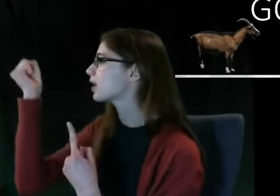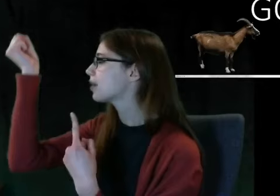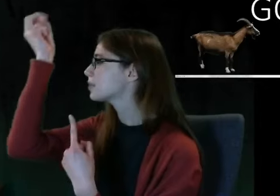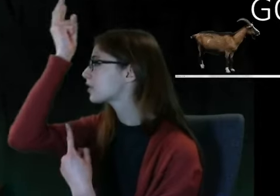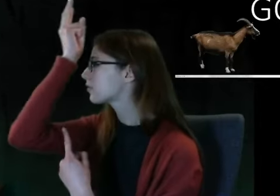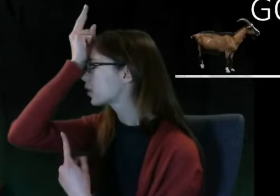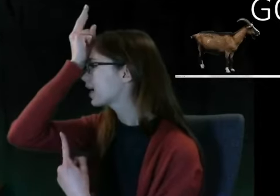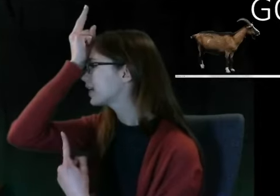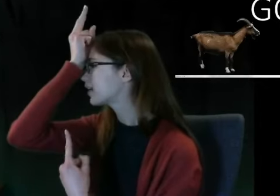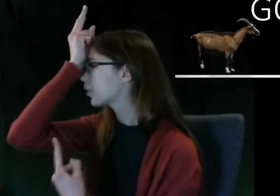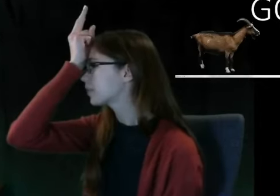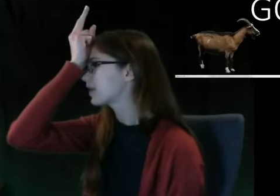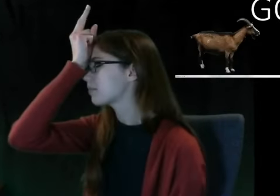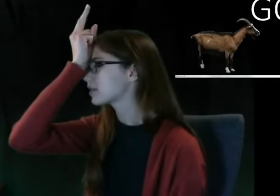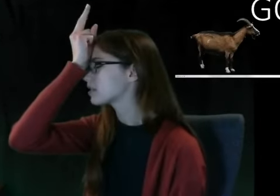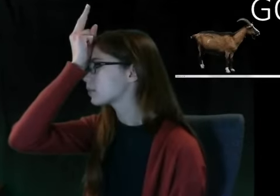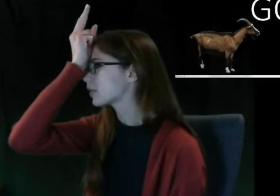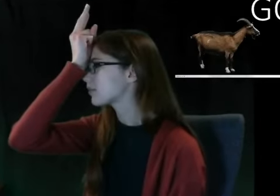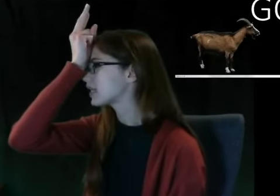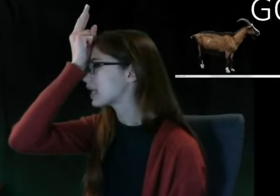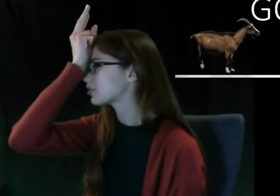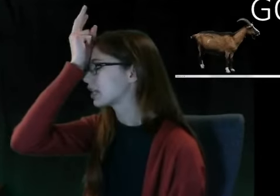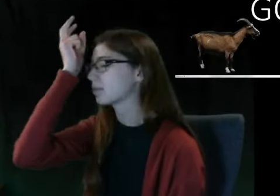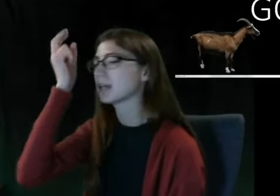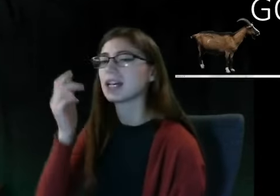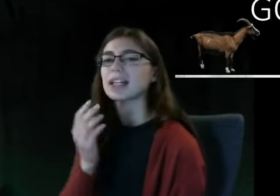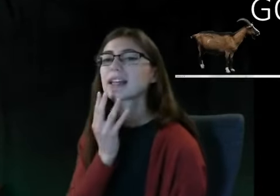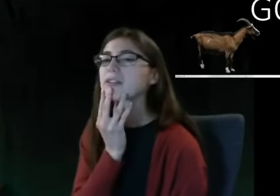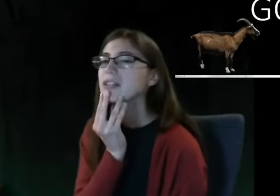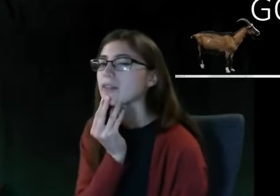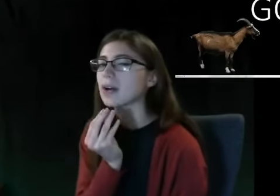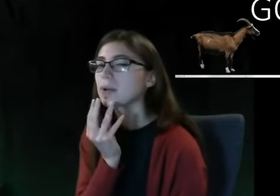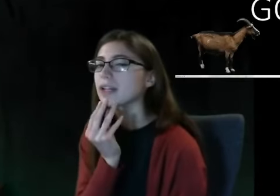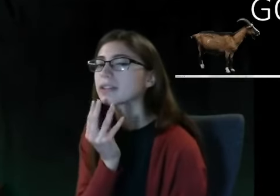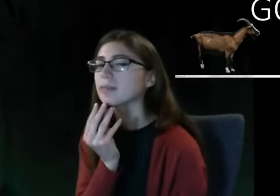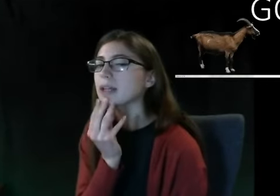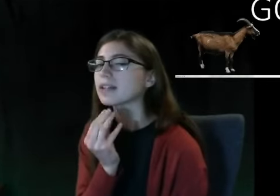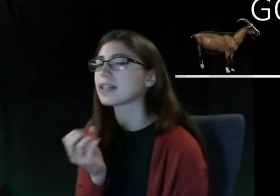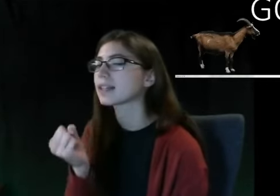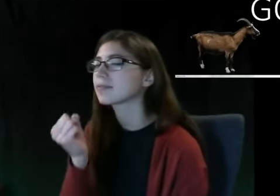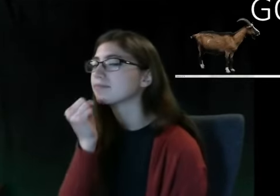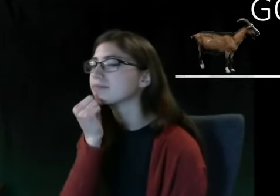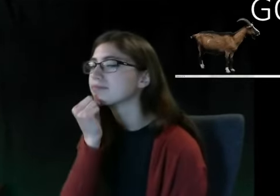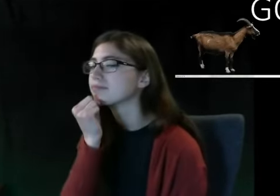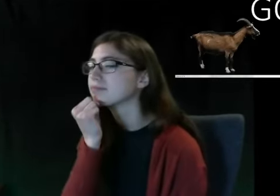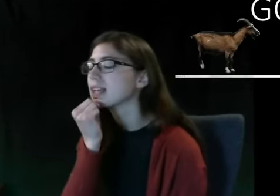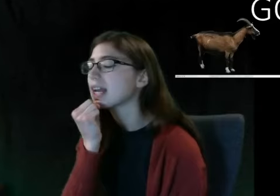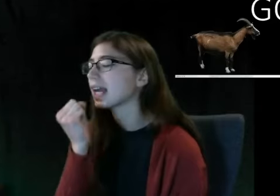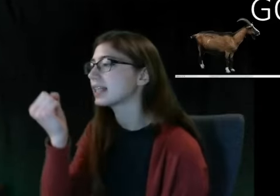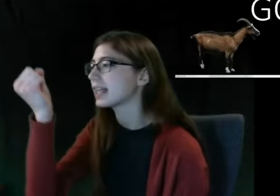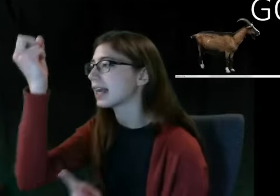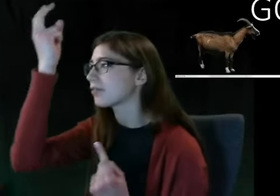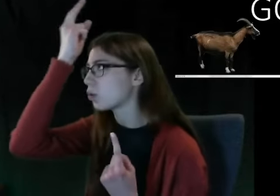up to your forehead and open it up into a V hand shape. Like goats have that weird little beard thing, and then they have